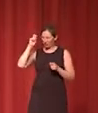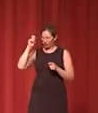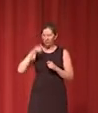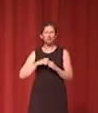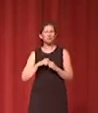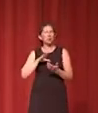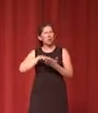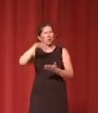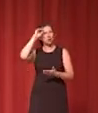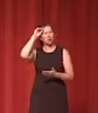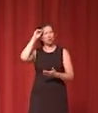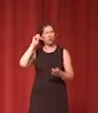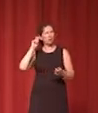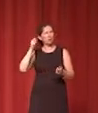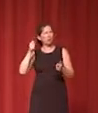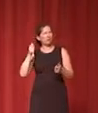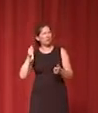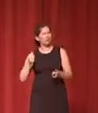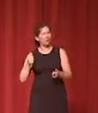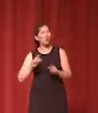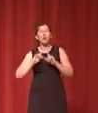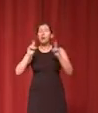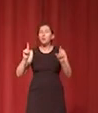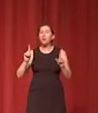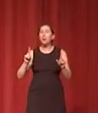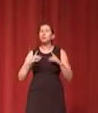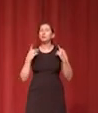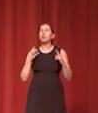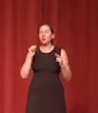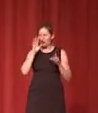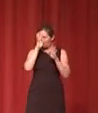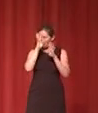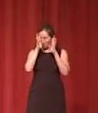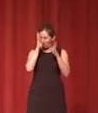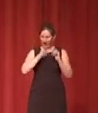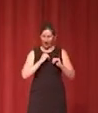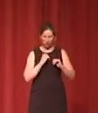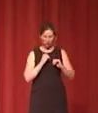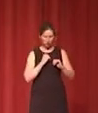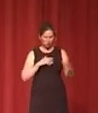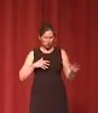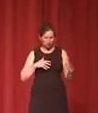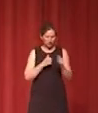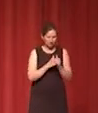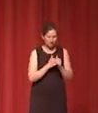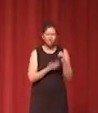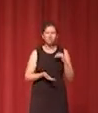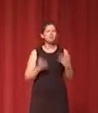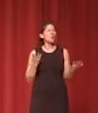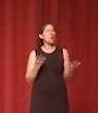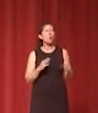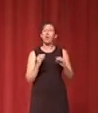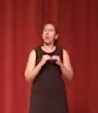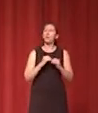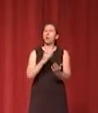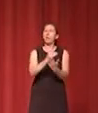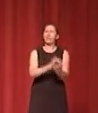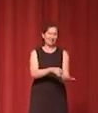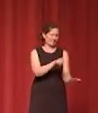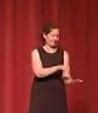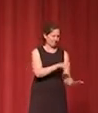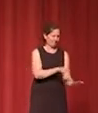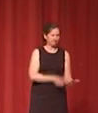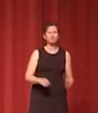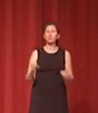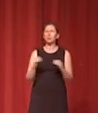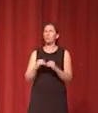on thinking tests, but we're compensating. We're using lists, we're using our GPS, we're putting sticky notes, reminders, asking our family